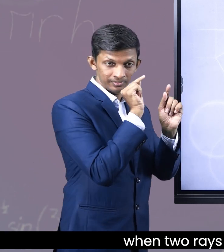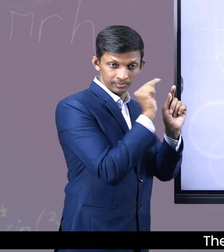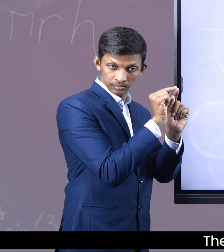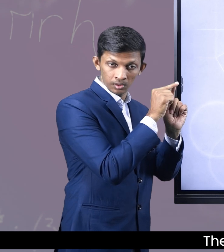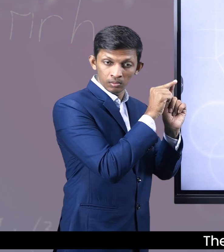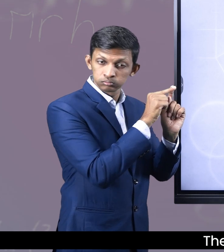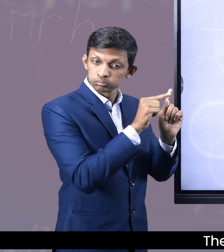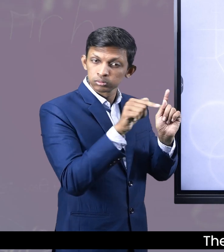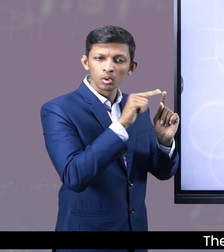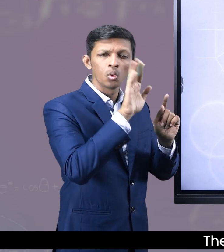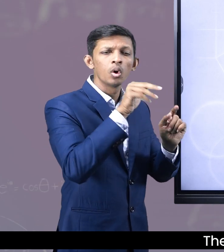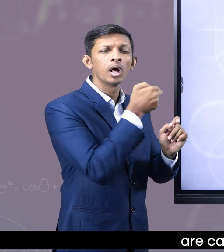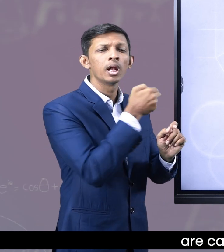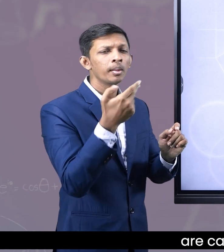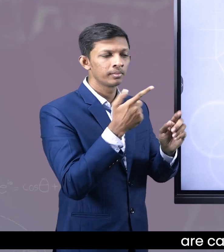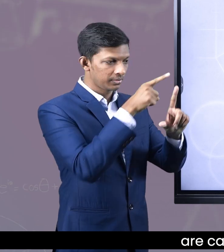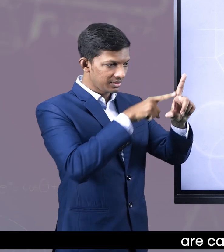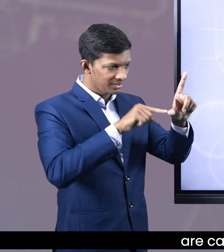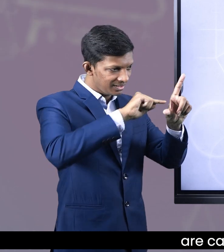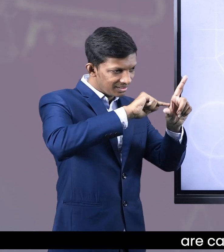The rays making an angle are called the arms of the angle.